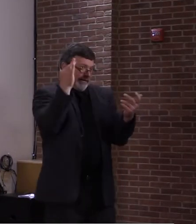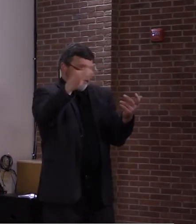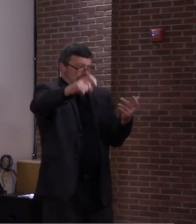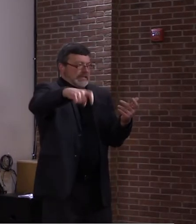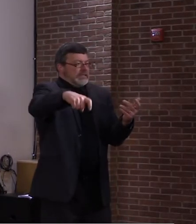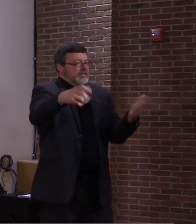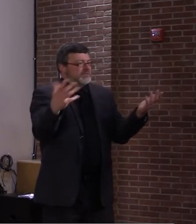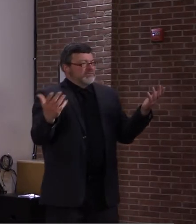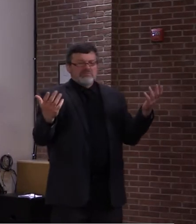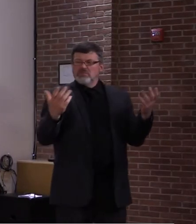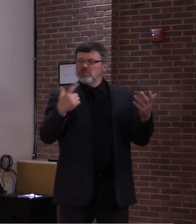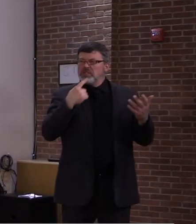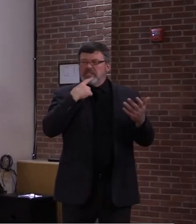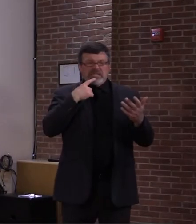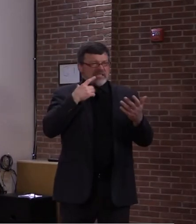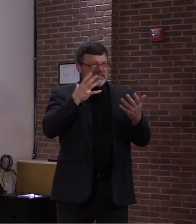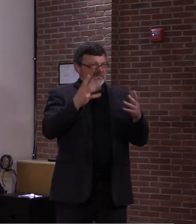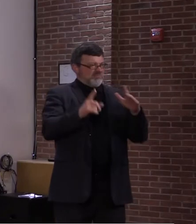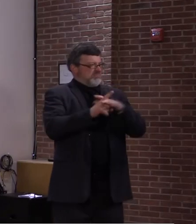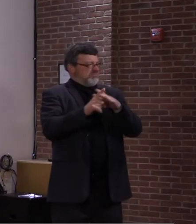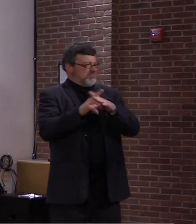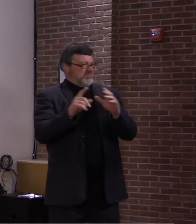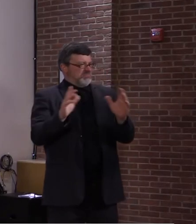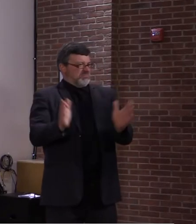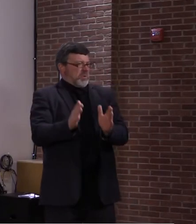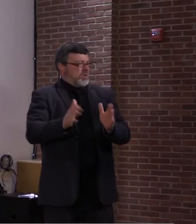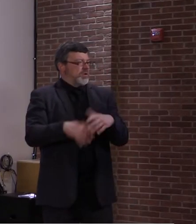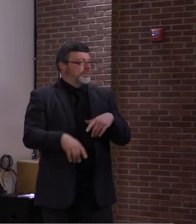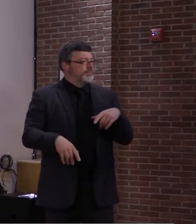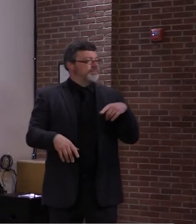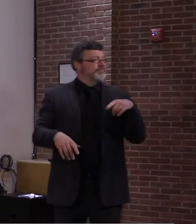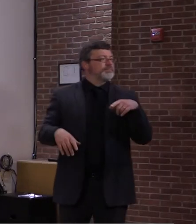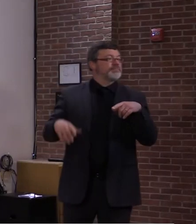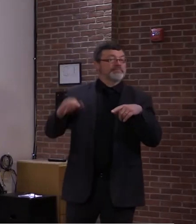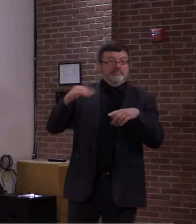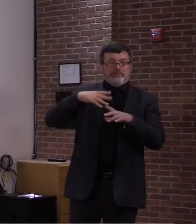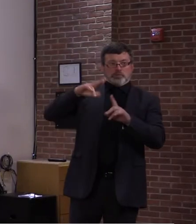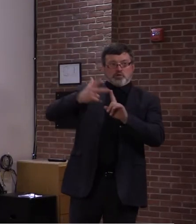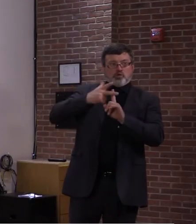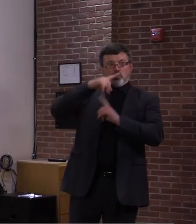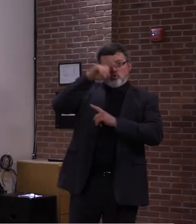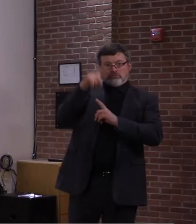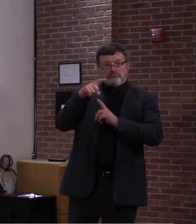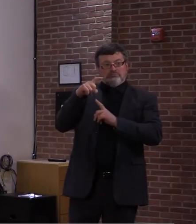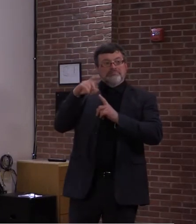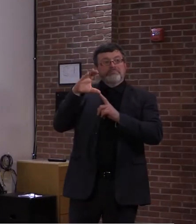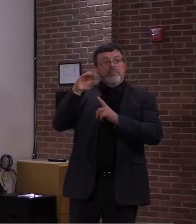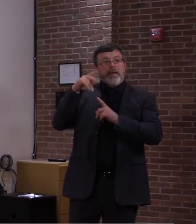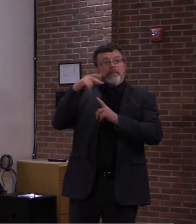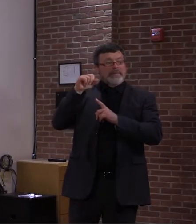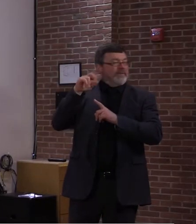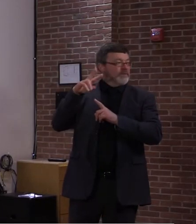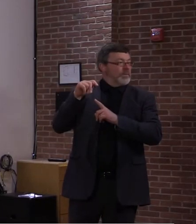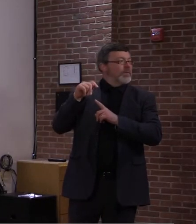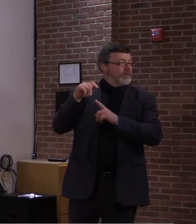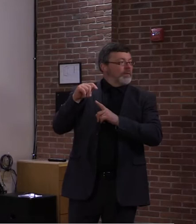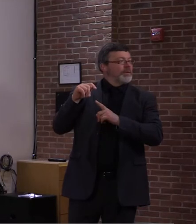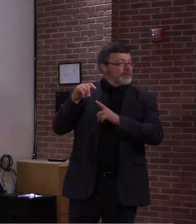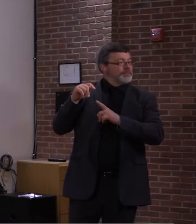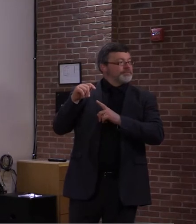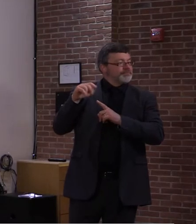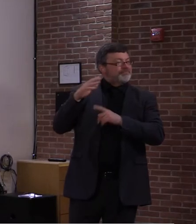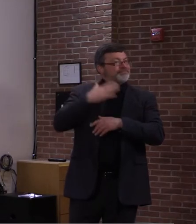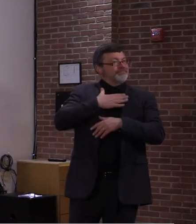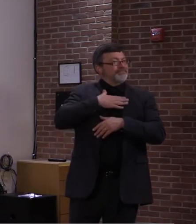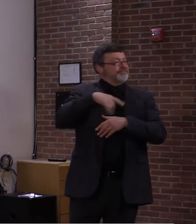Absolutely. Last thing, this may be for Jason. I've noticed both, I've gotten a lot of readers who have emailed me and also comments on Facebook.